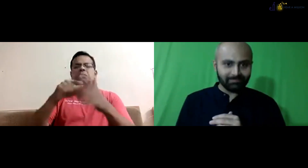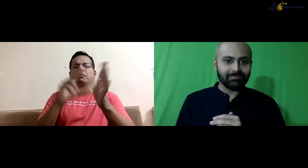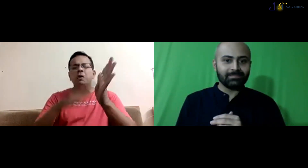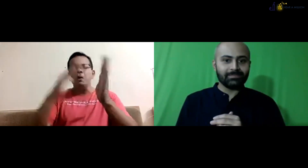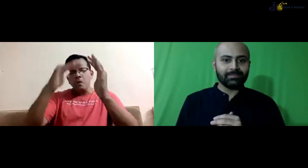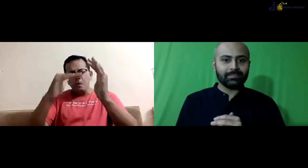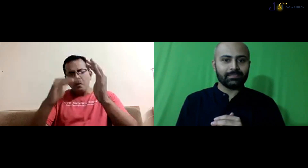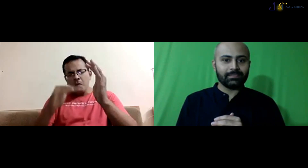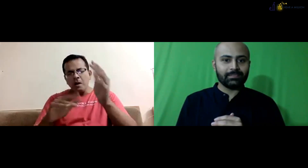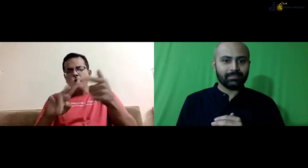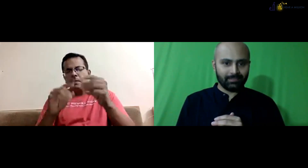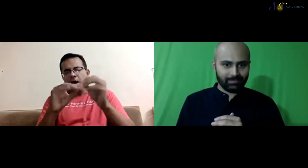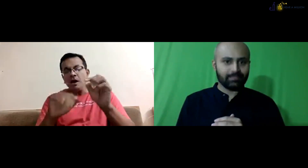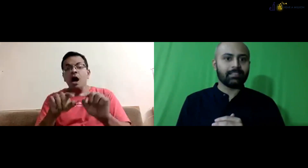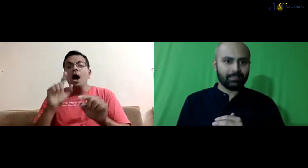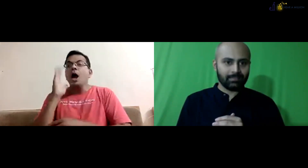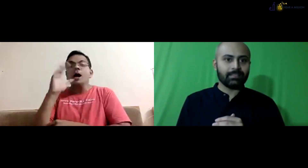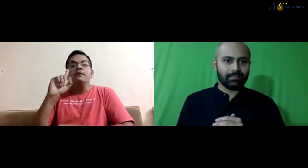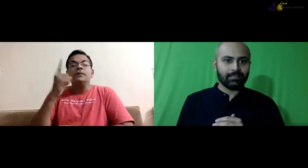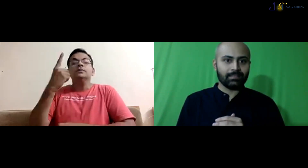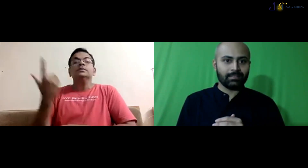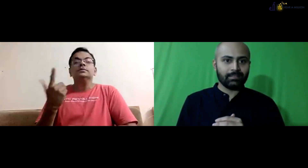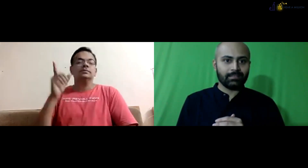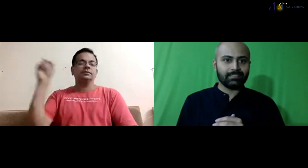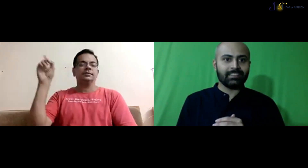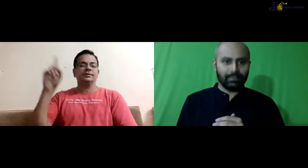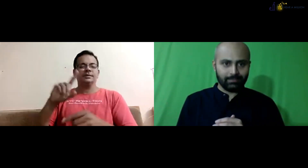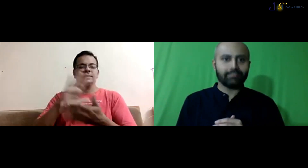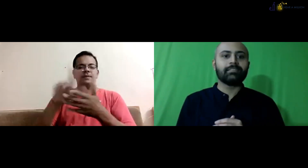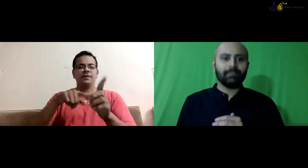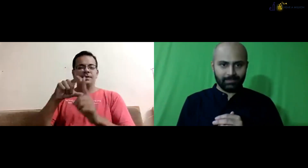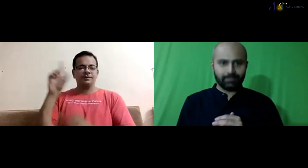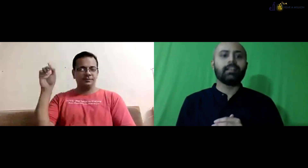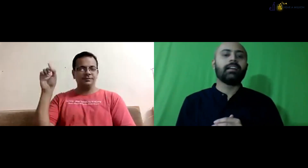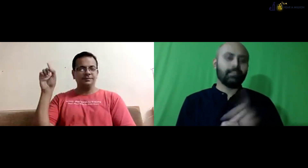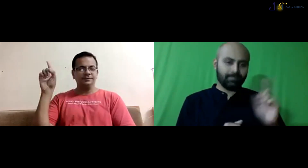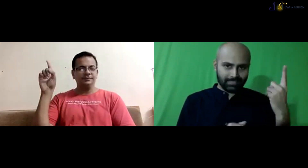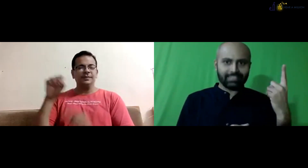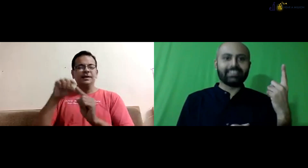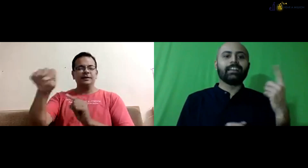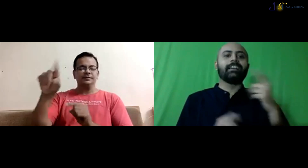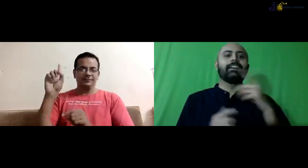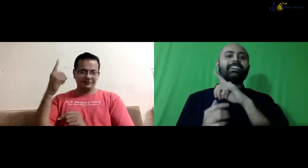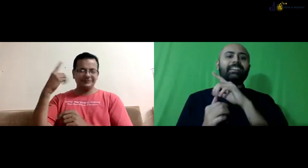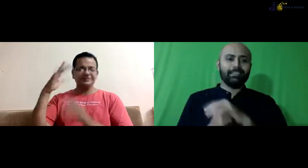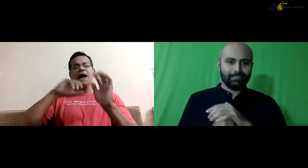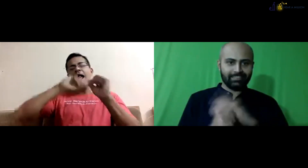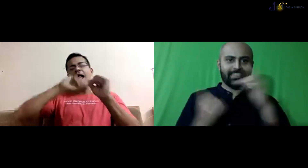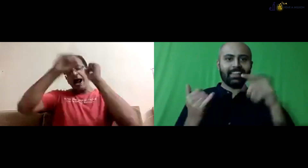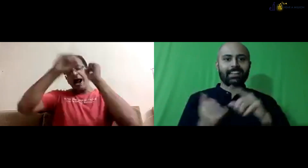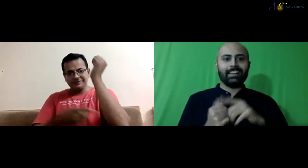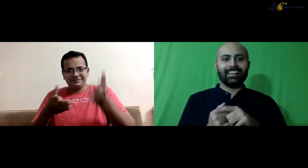Hyderabad, right? In January, February, but I don't remember. But the person was from